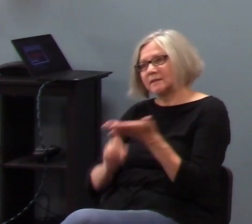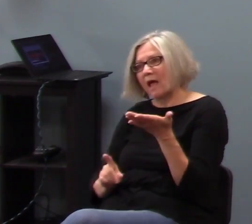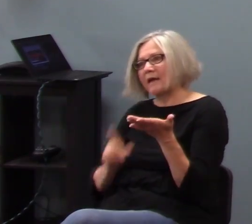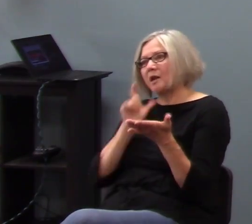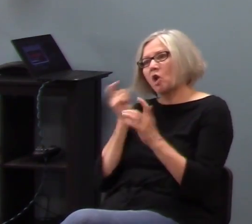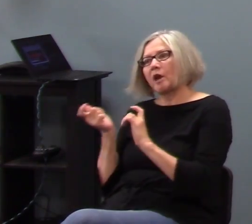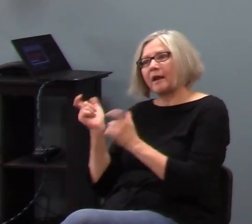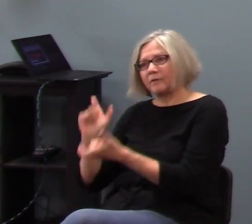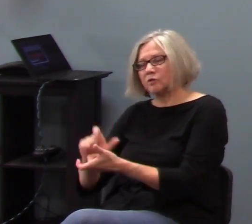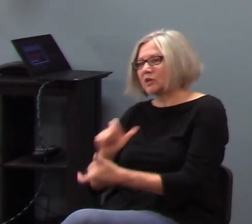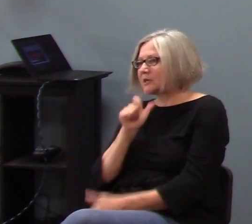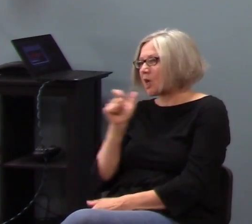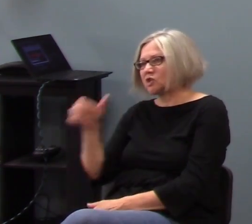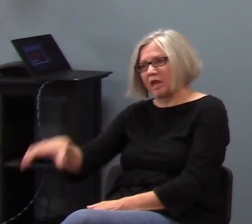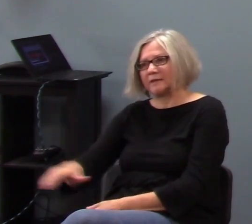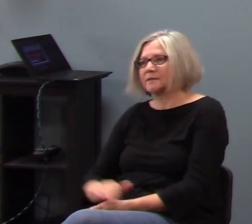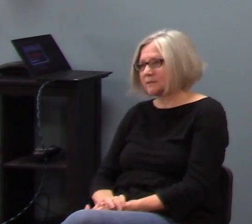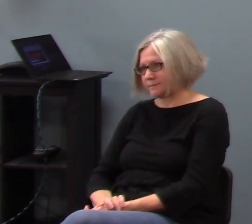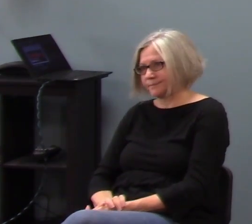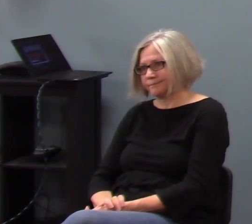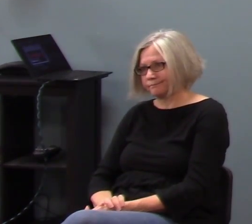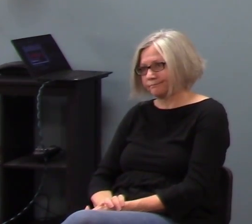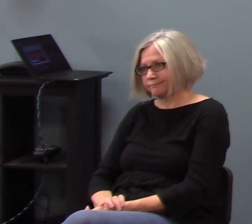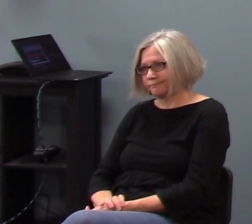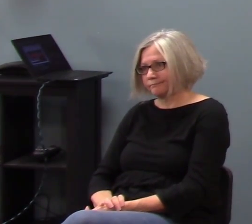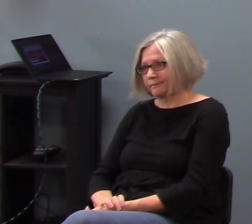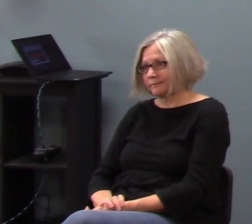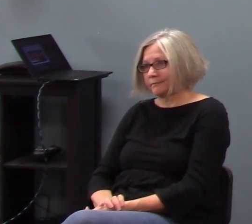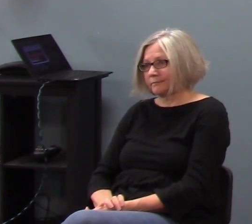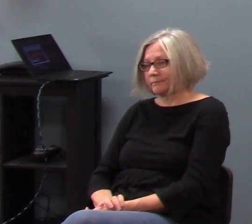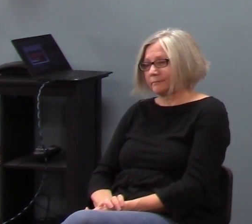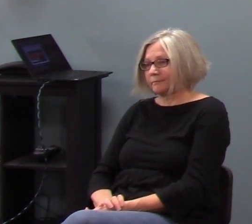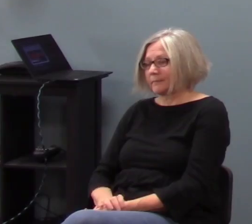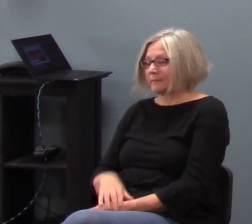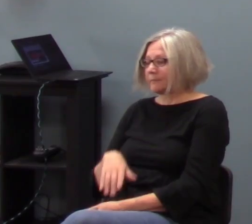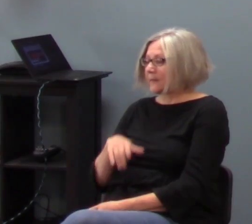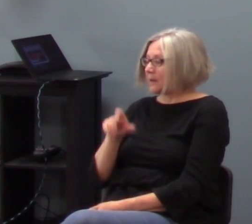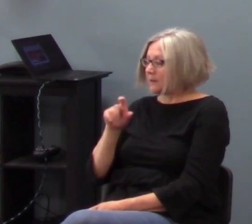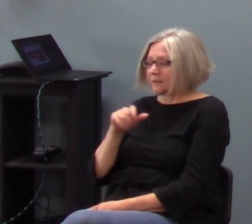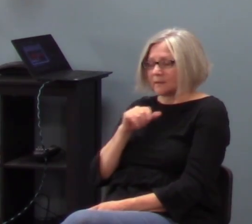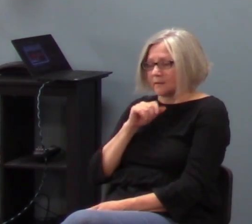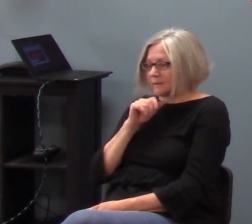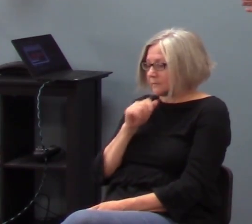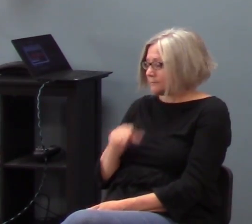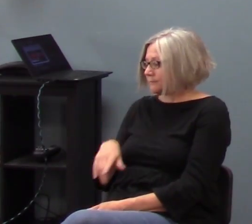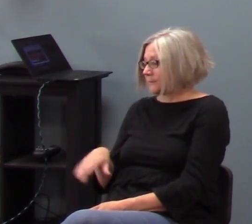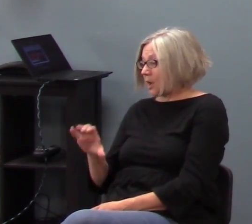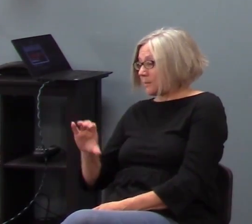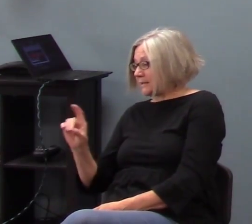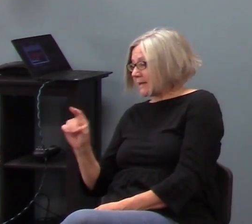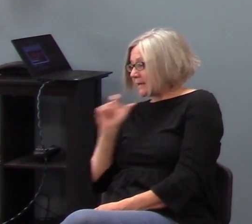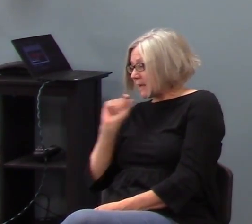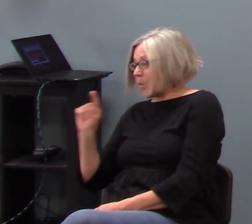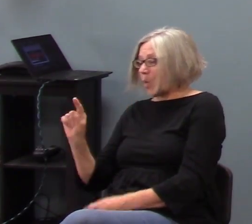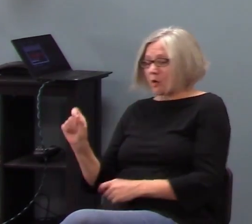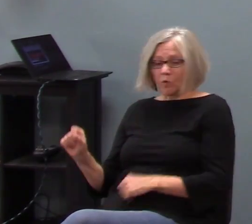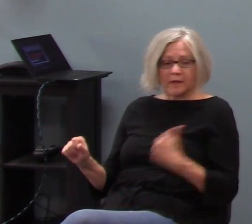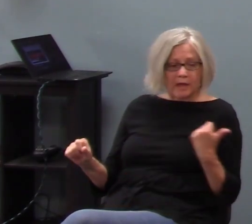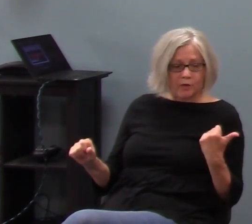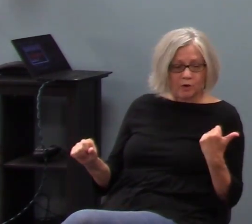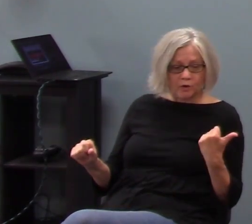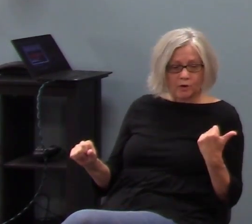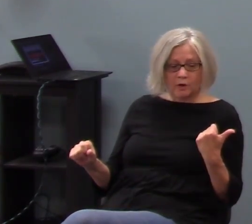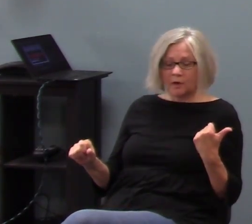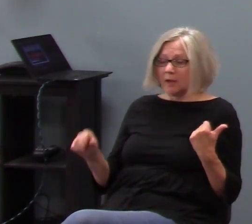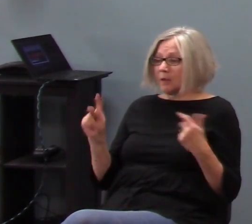evolution or chance. Okay, so it doesn't have to be one or the other, and most people will point to common descent and be like, look at all these things, they're all related. Can't